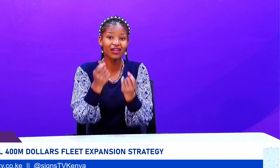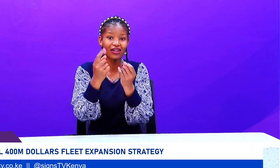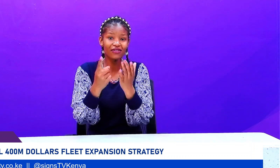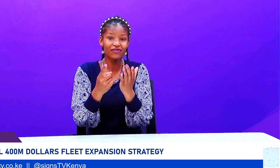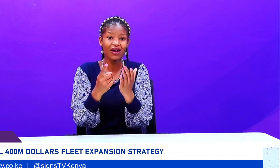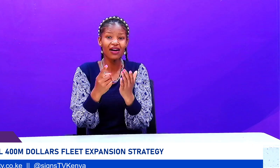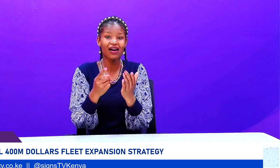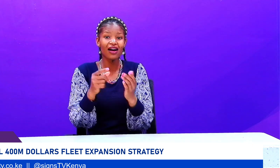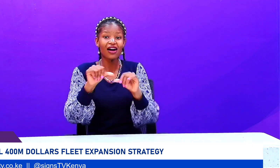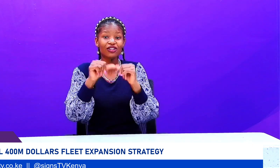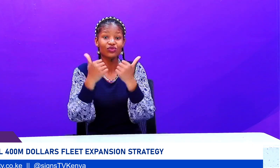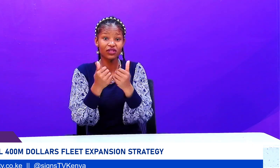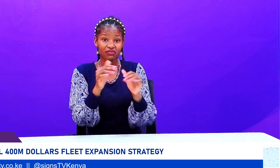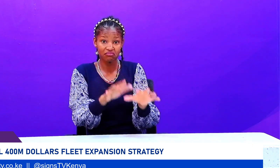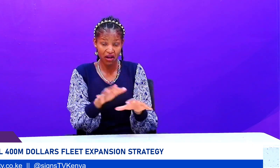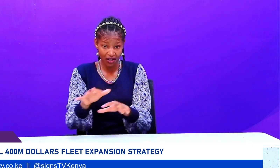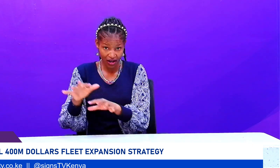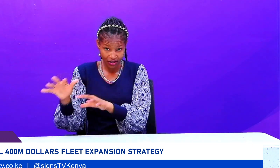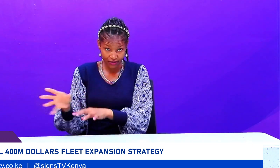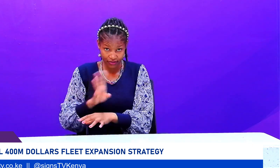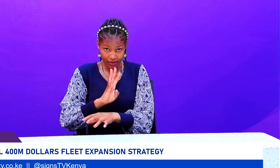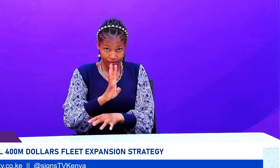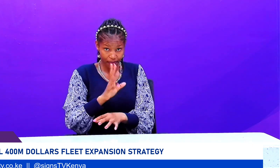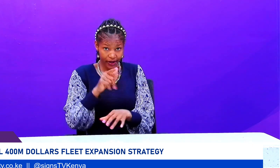rapidly evolving aviation market.